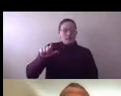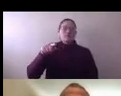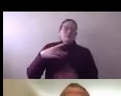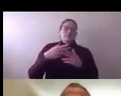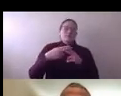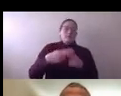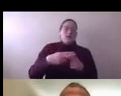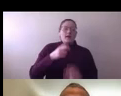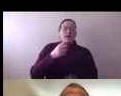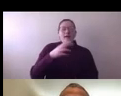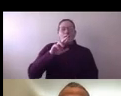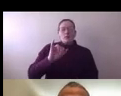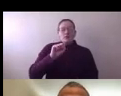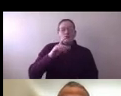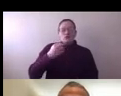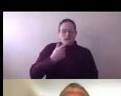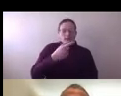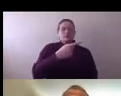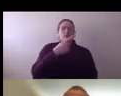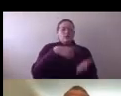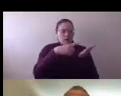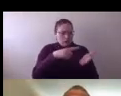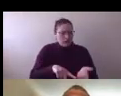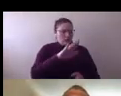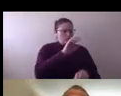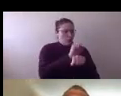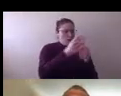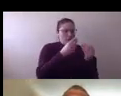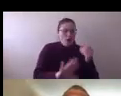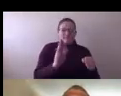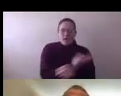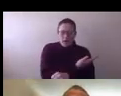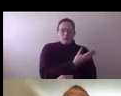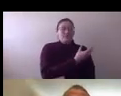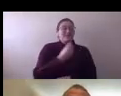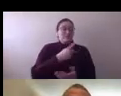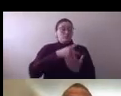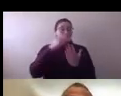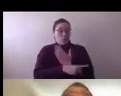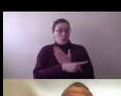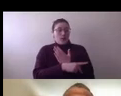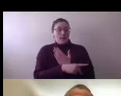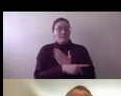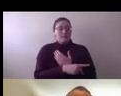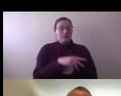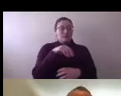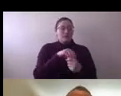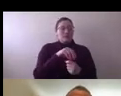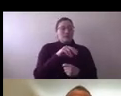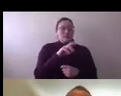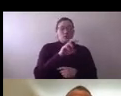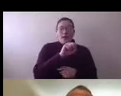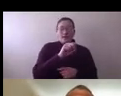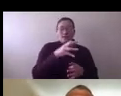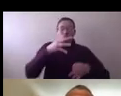was investigated, lost his job, and under a program in the US Justice Department,